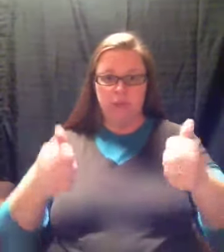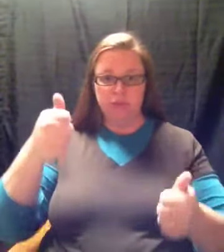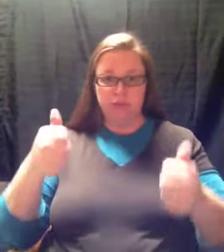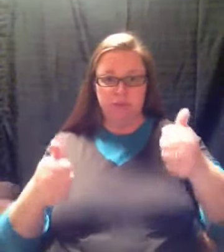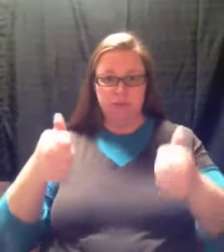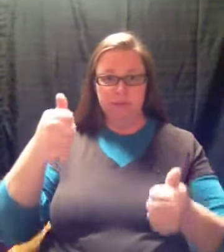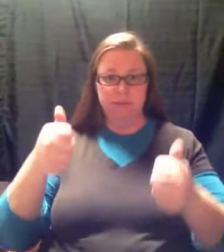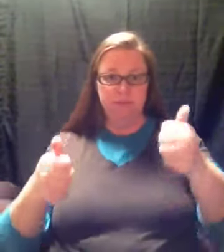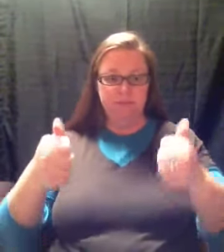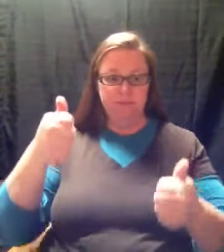which.